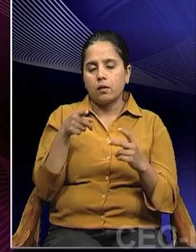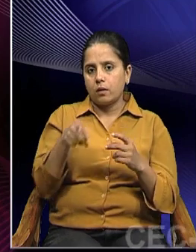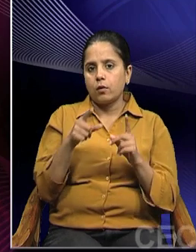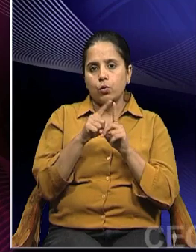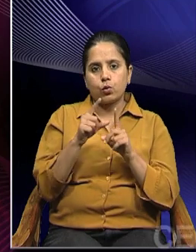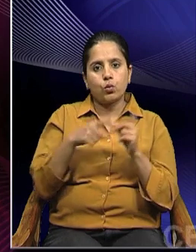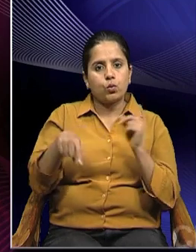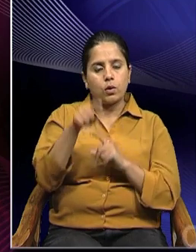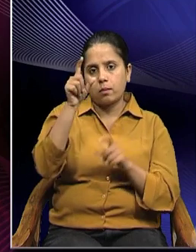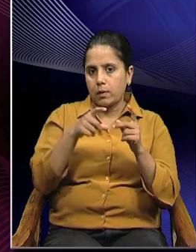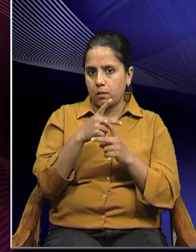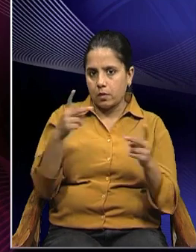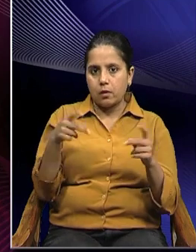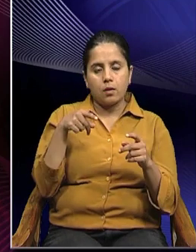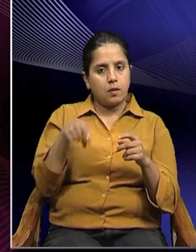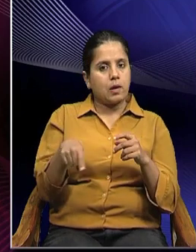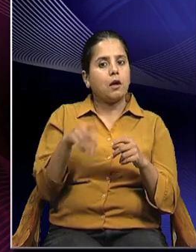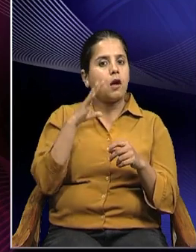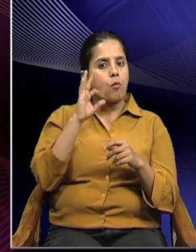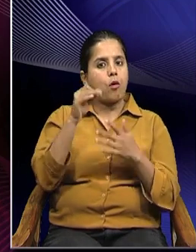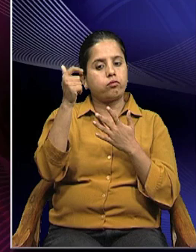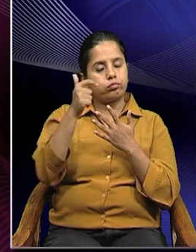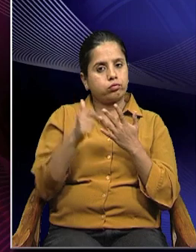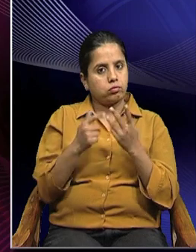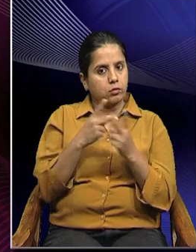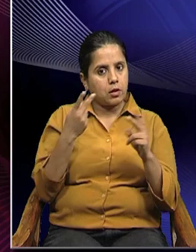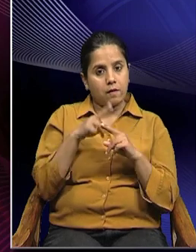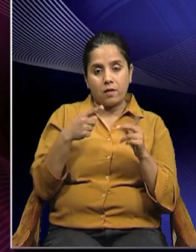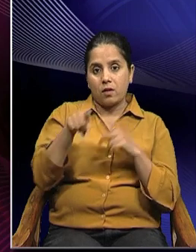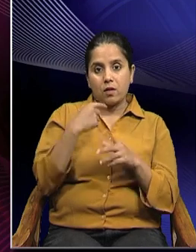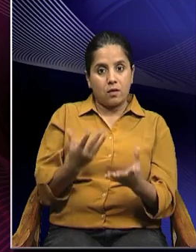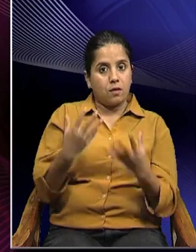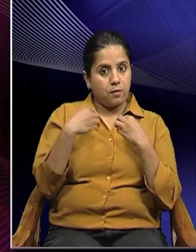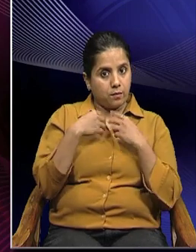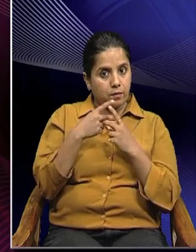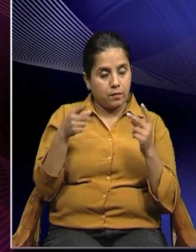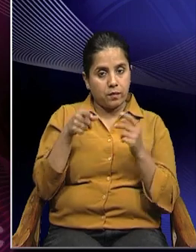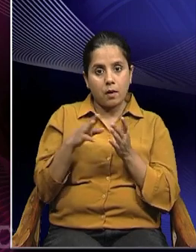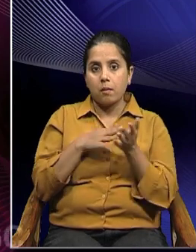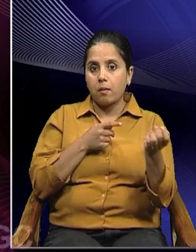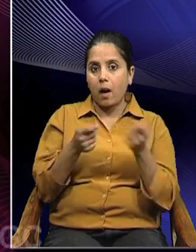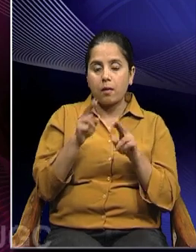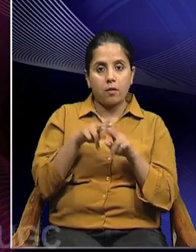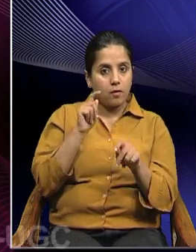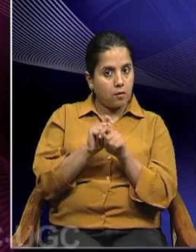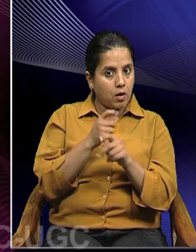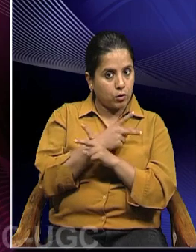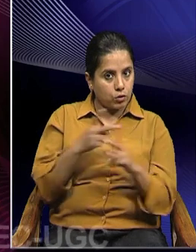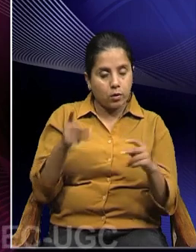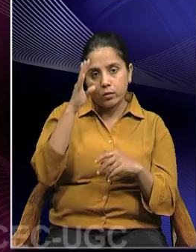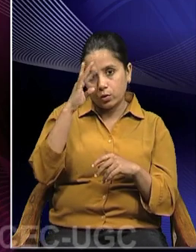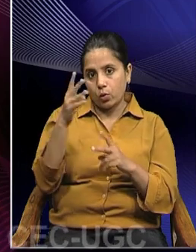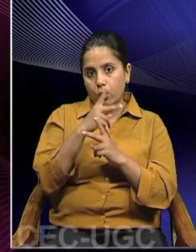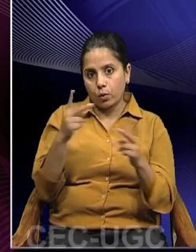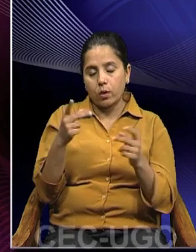of the individual. So, these are the key components. If we incorporate it into the management functions, into the management theories,